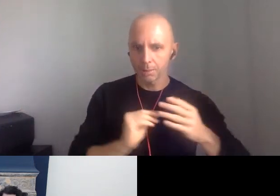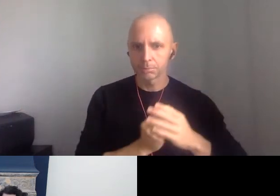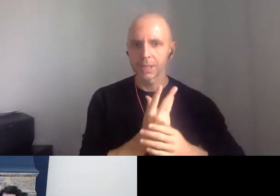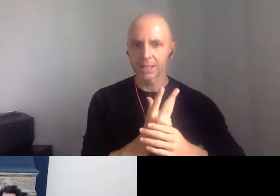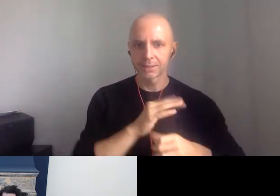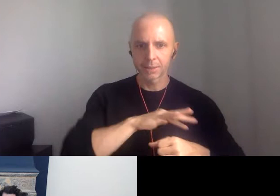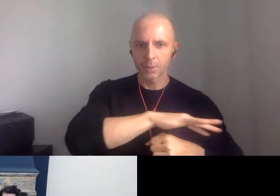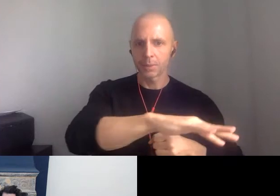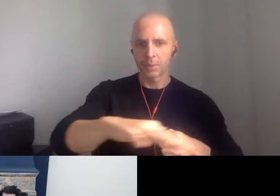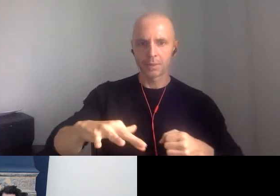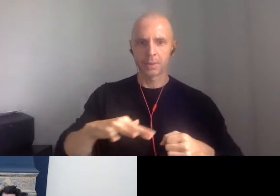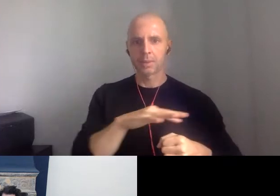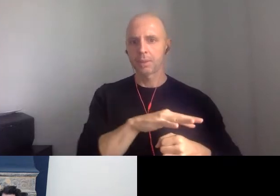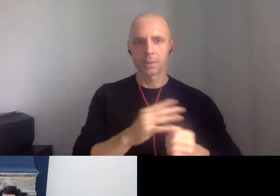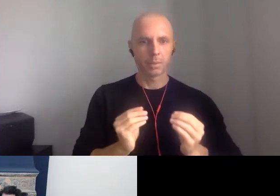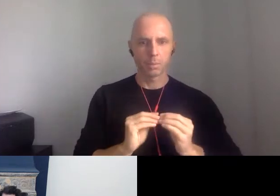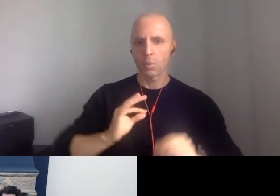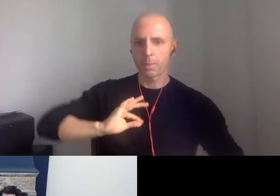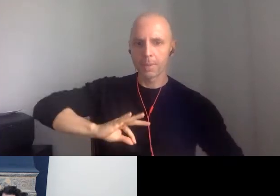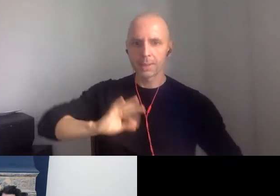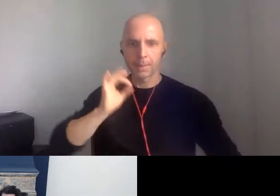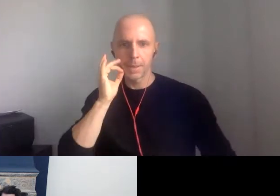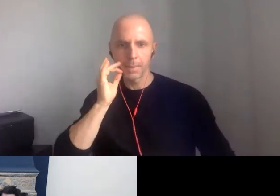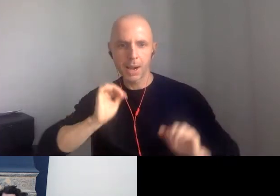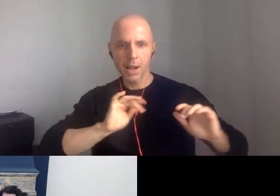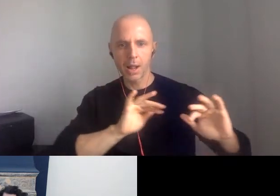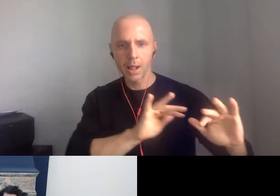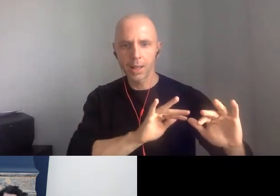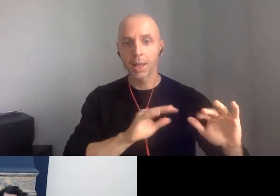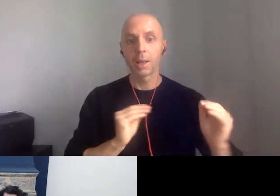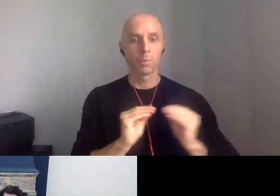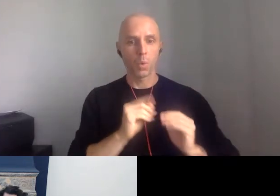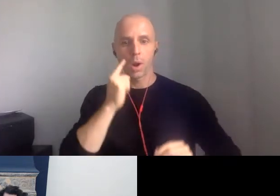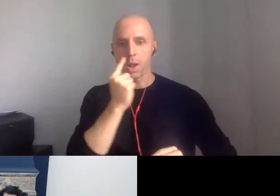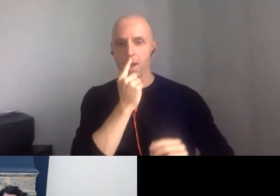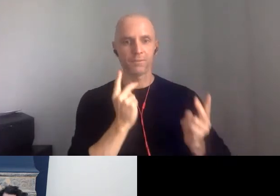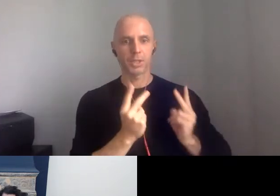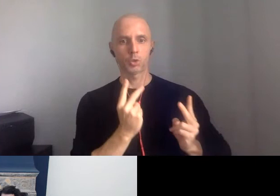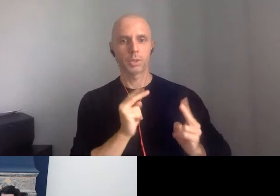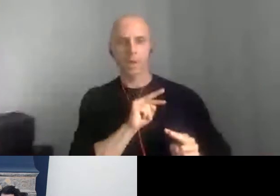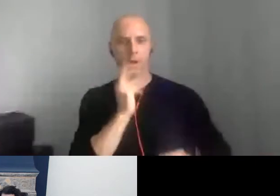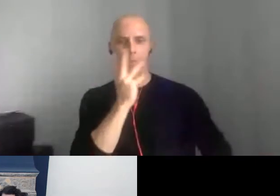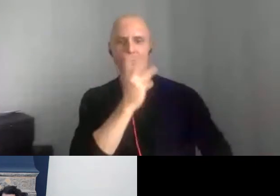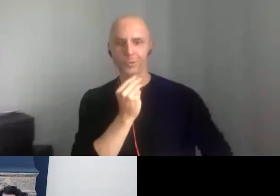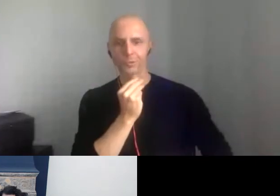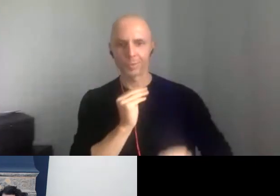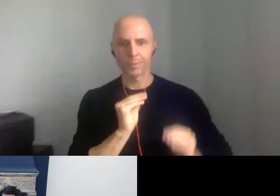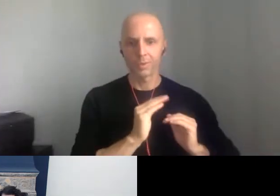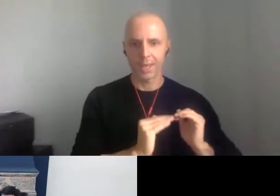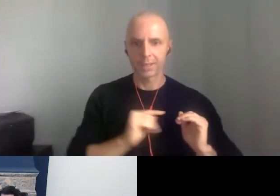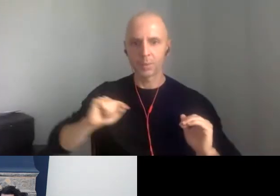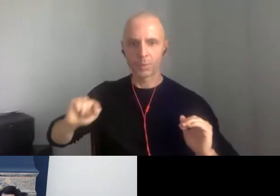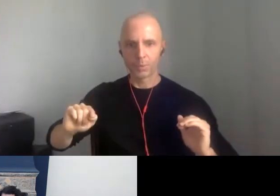garden, it will be more beneficial for pollinators, as well as more aesthetically pleasing for us. We'd like to become